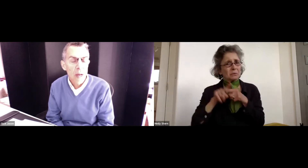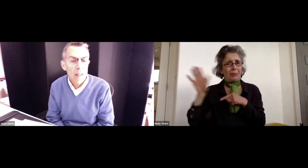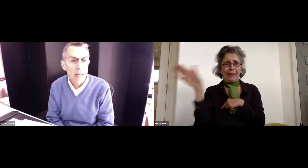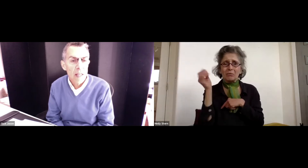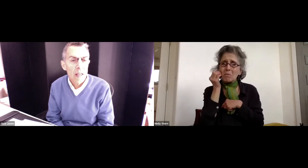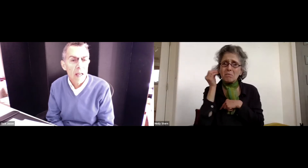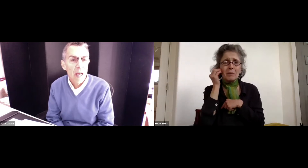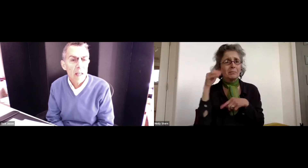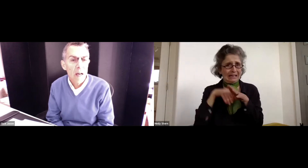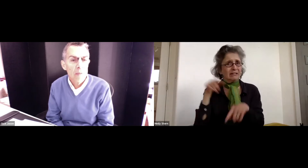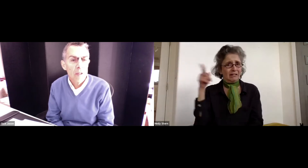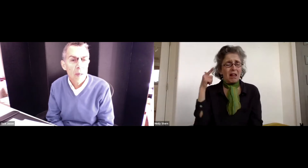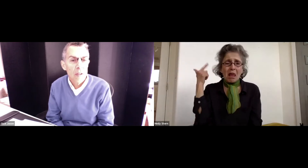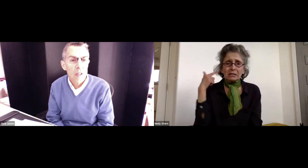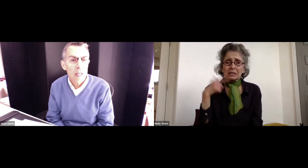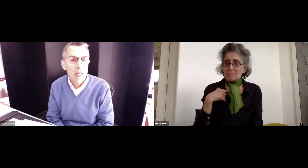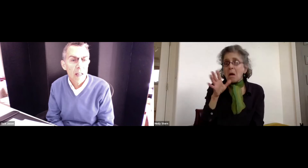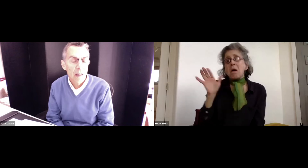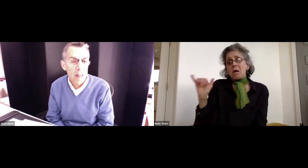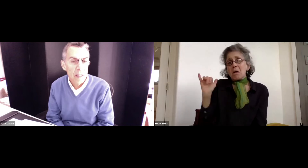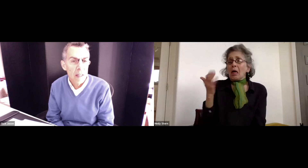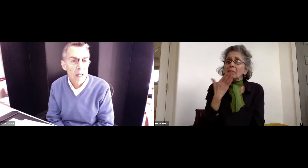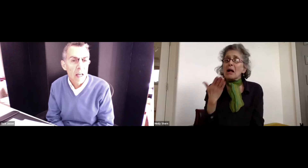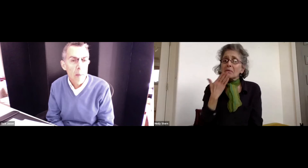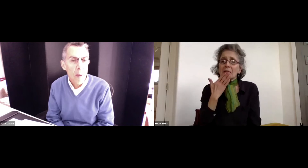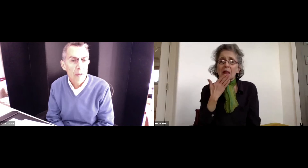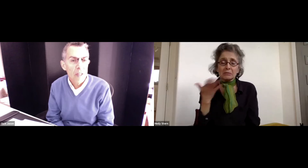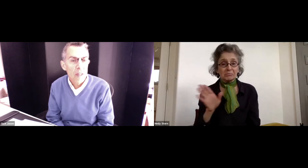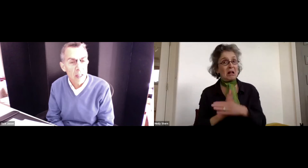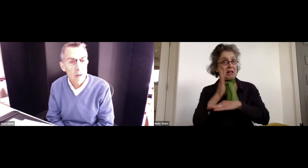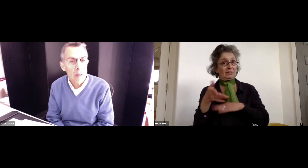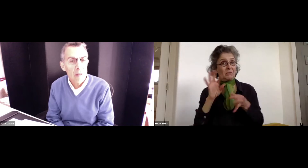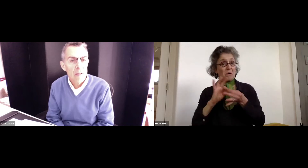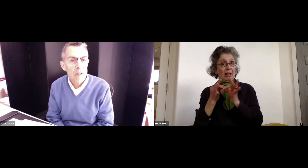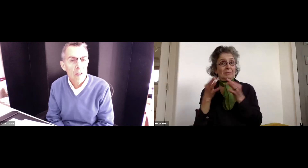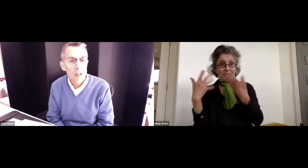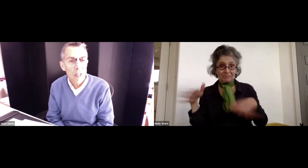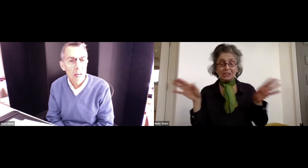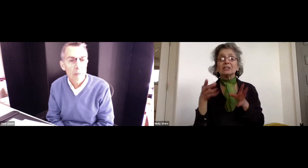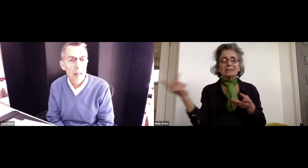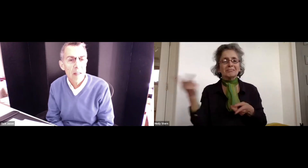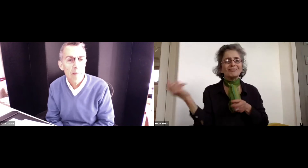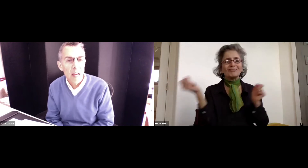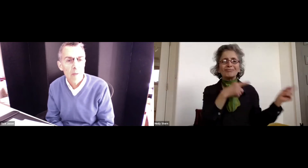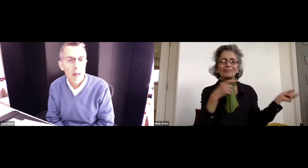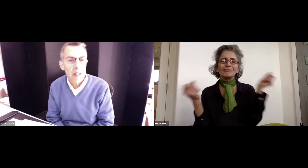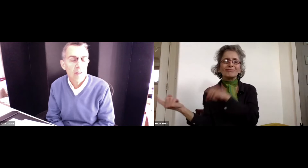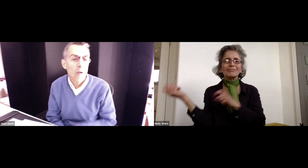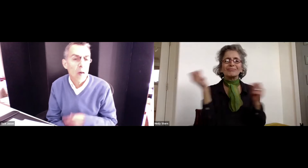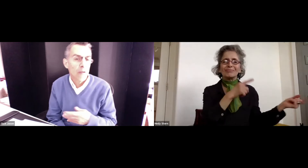hesitate and come to us in London. And my mother said, thank you. And she kept that in the back of her mind. So after the